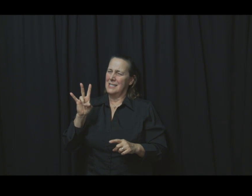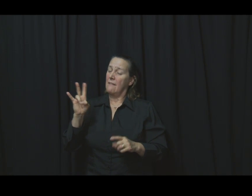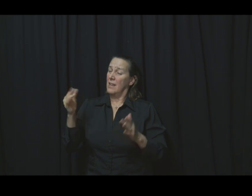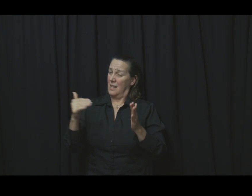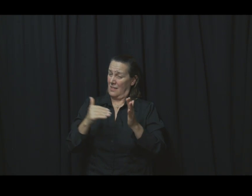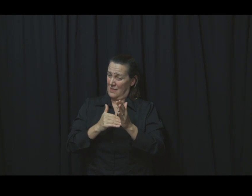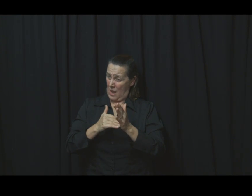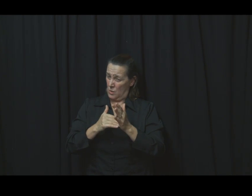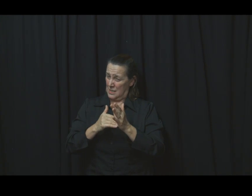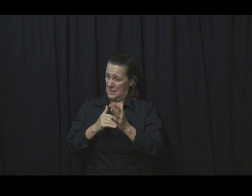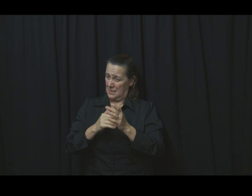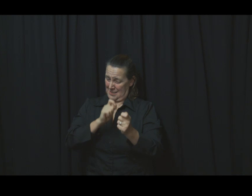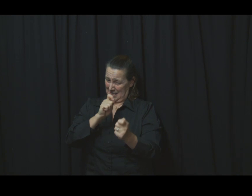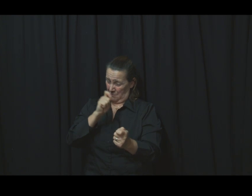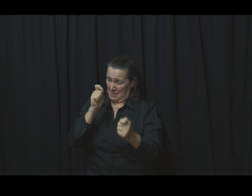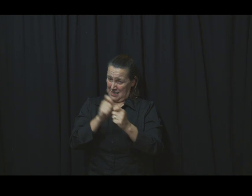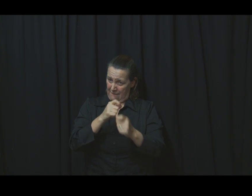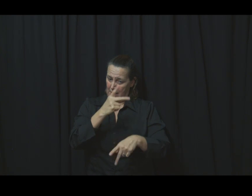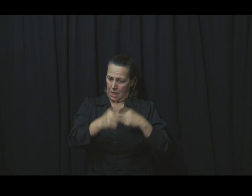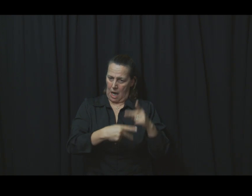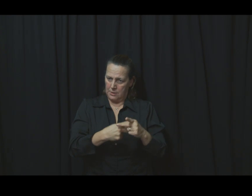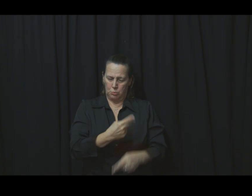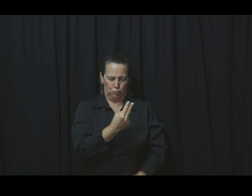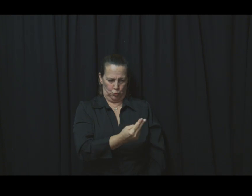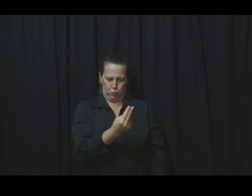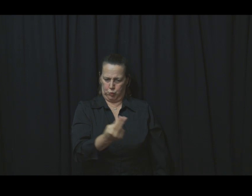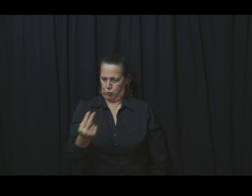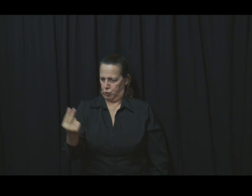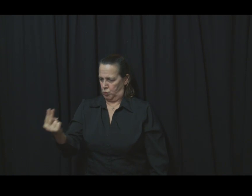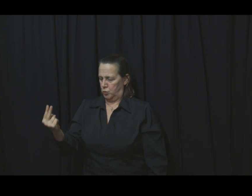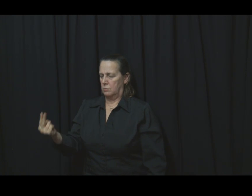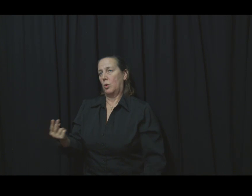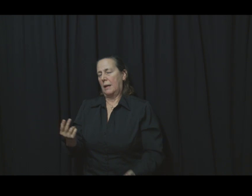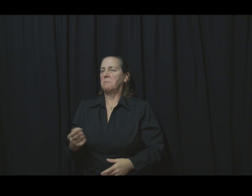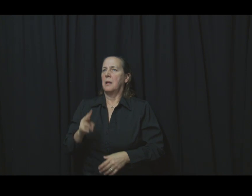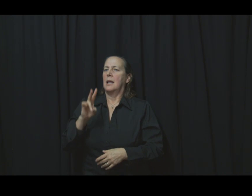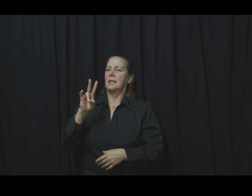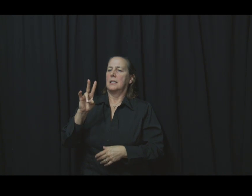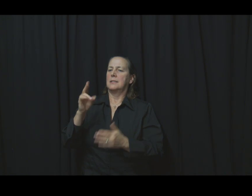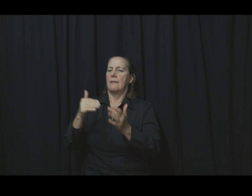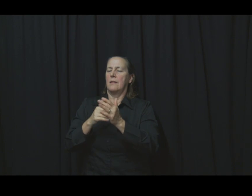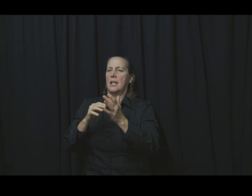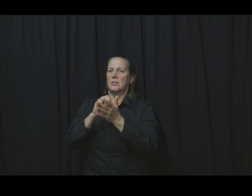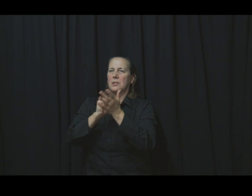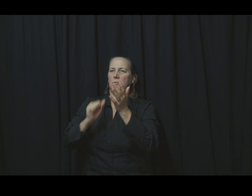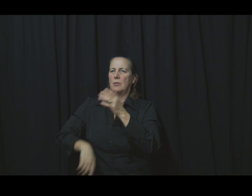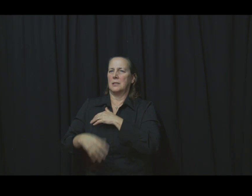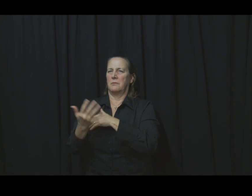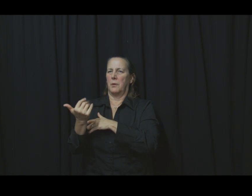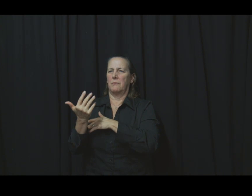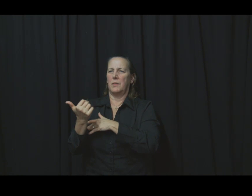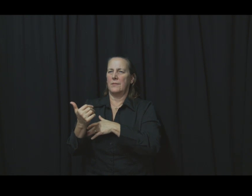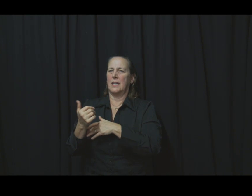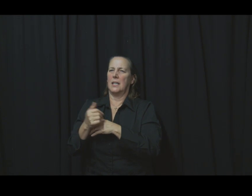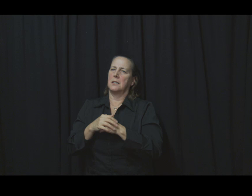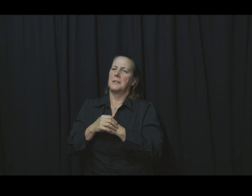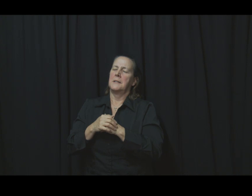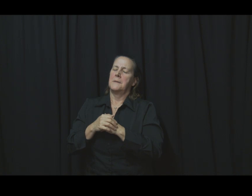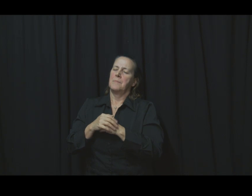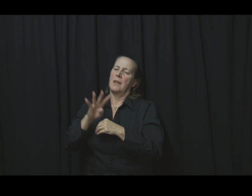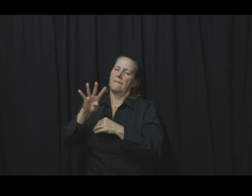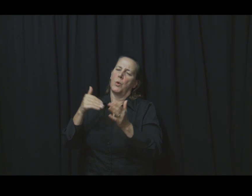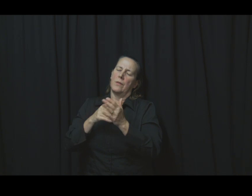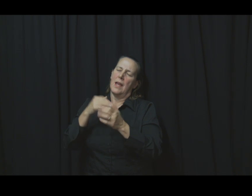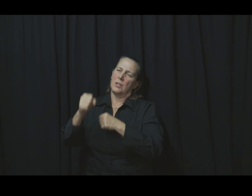7,000 kinds, let's say we have 7,000 subtracted from 15 million, that's 15,993. We have 4,000 years,